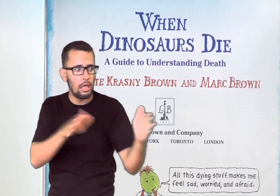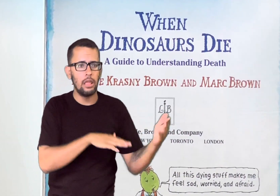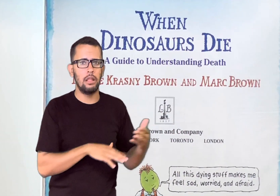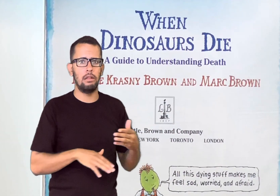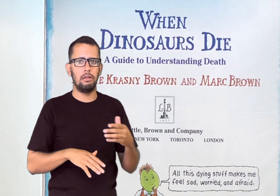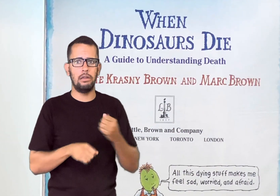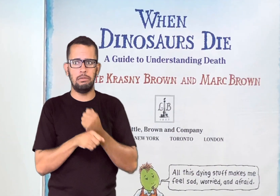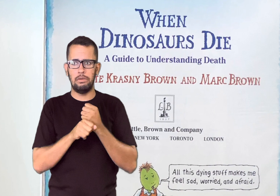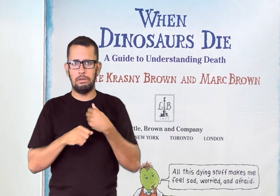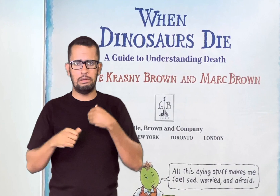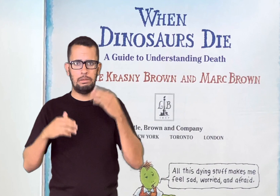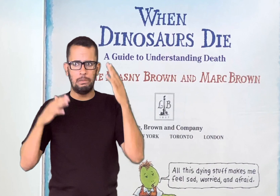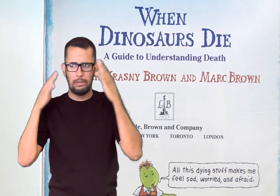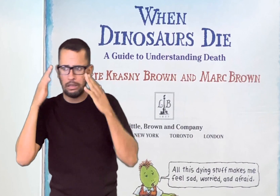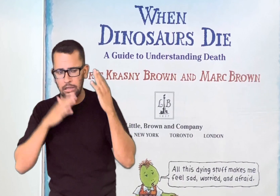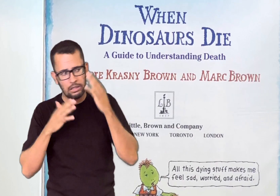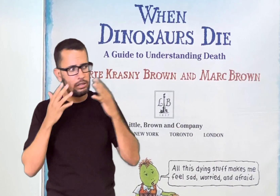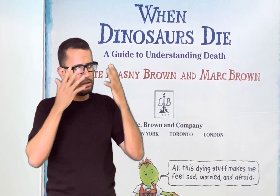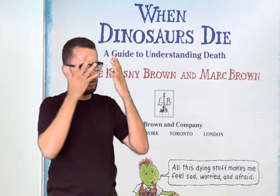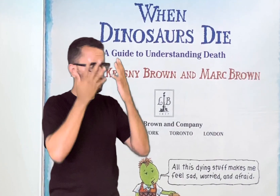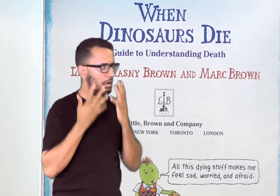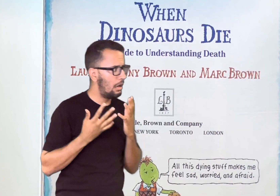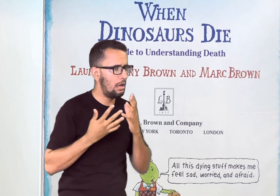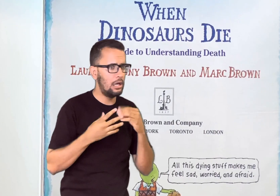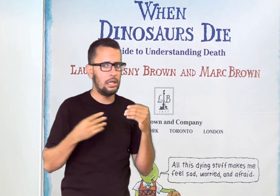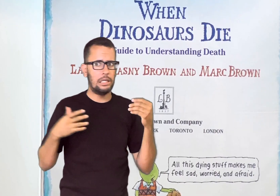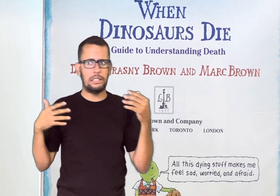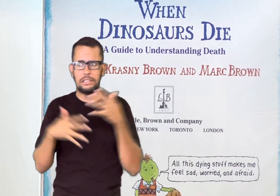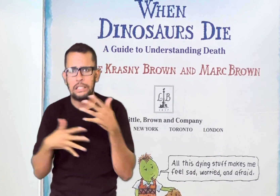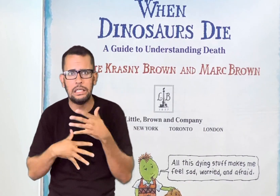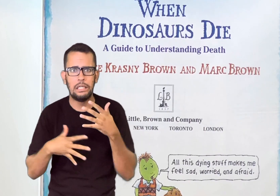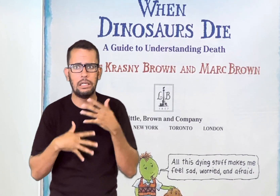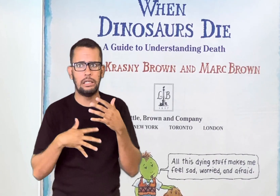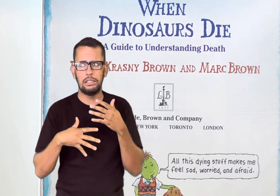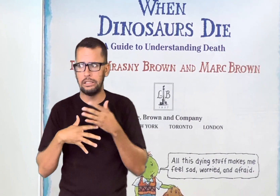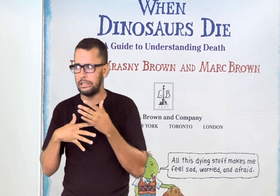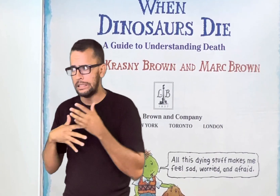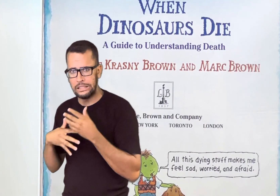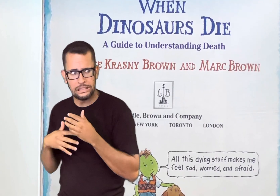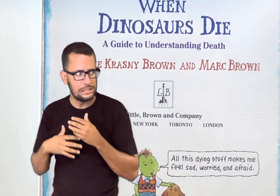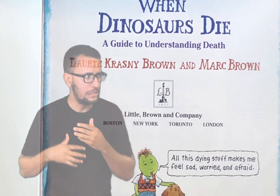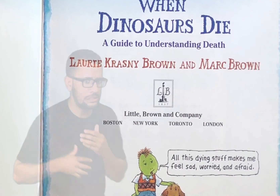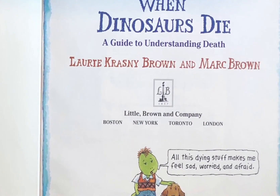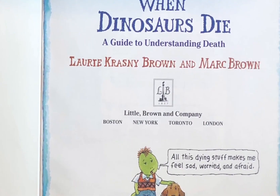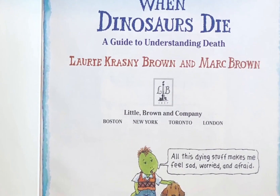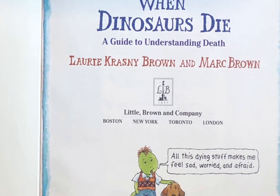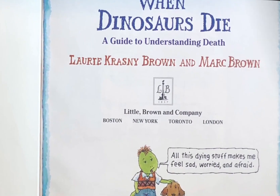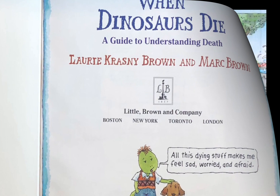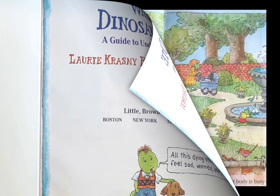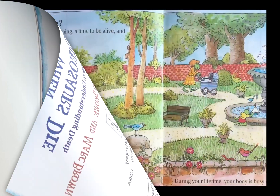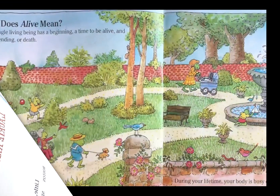All this dying stuff makes me feel sad, worried, and afraid.